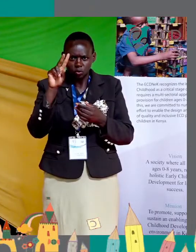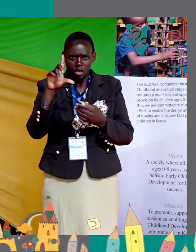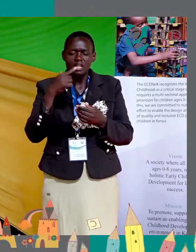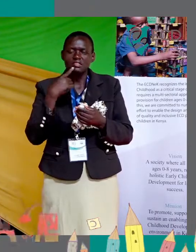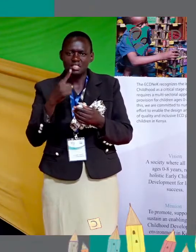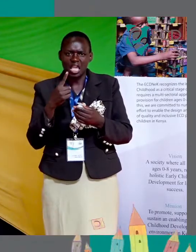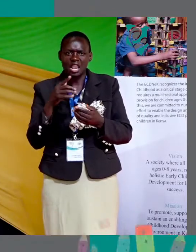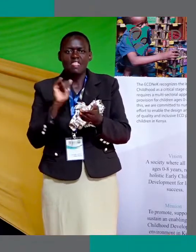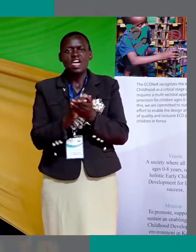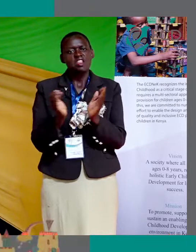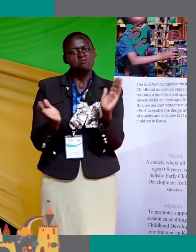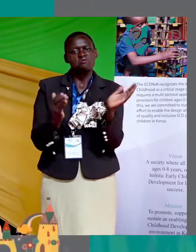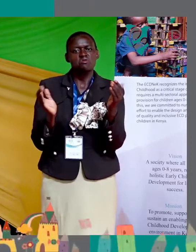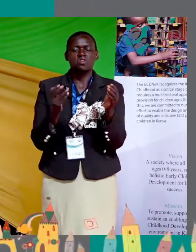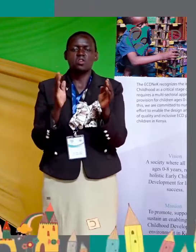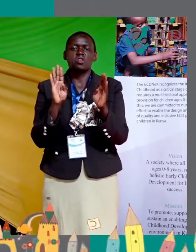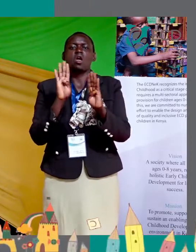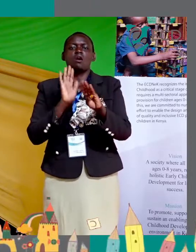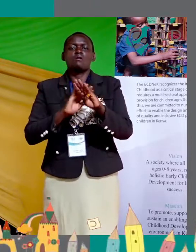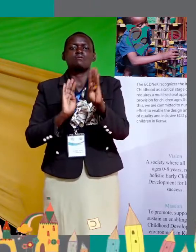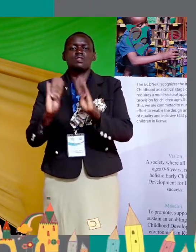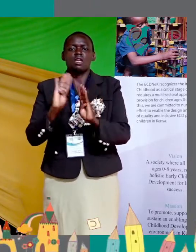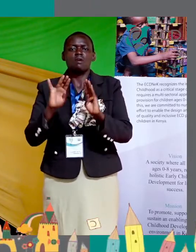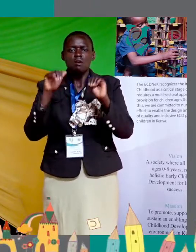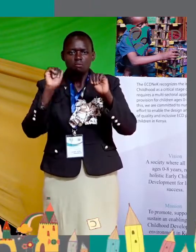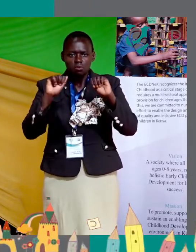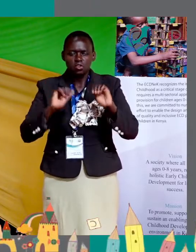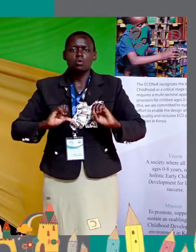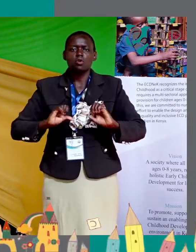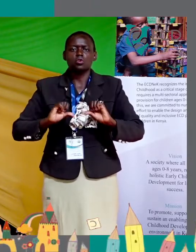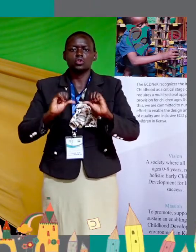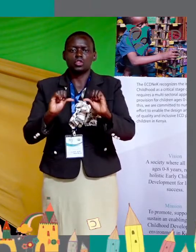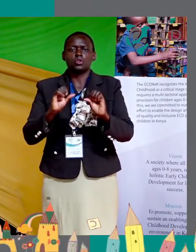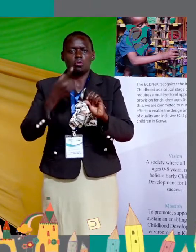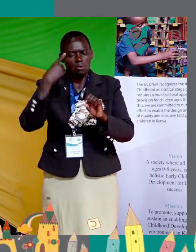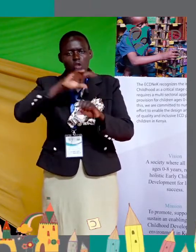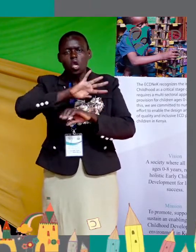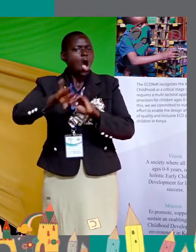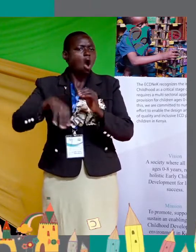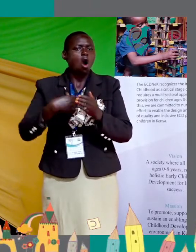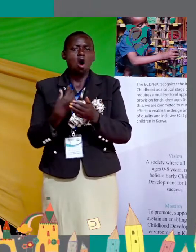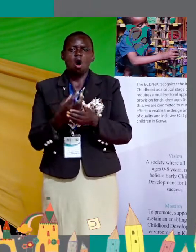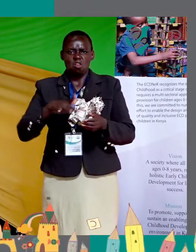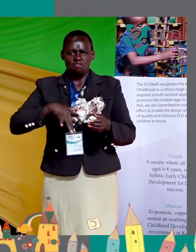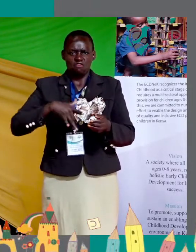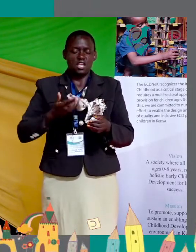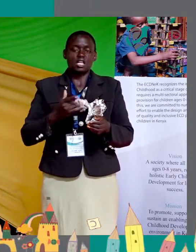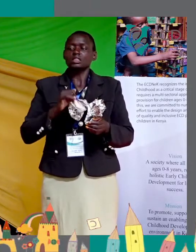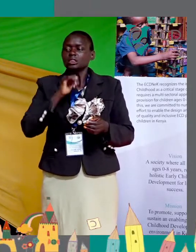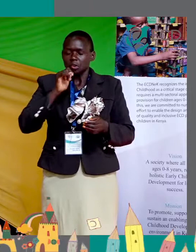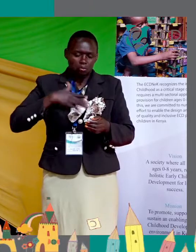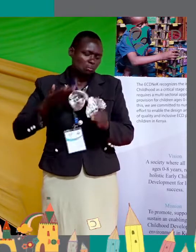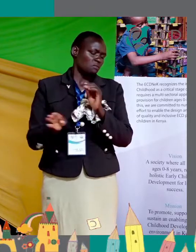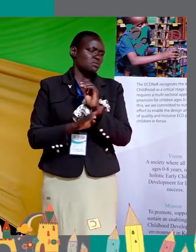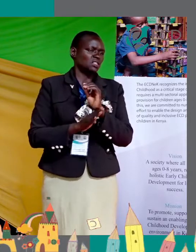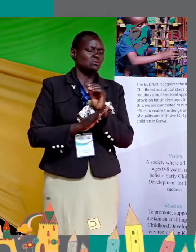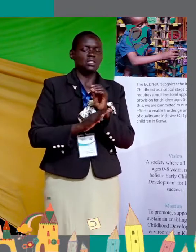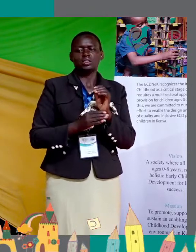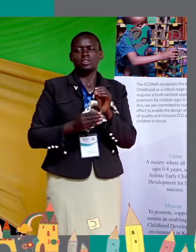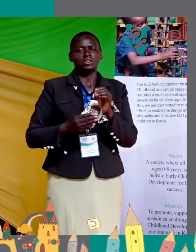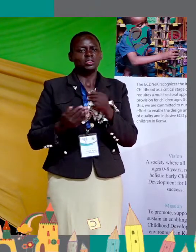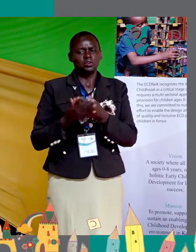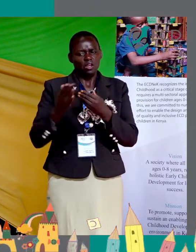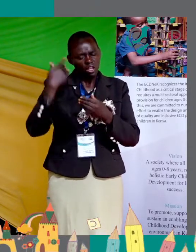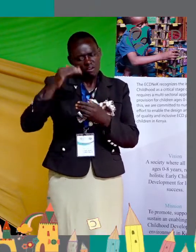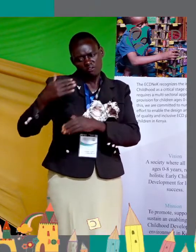embracing moral decadence, then it will continue. Because all of us feel that it is not my business to take care of the neighbor's